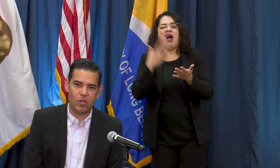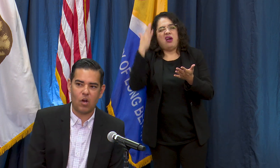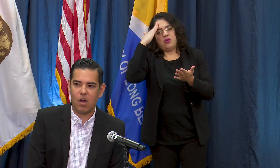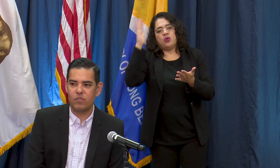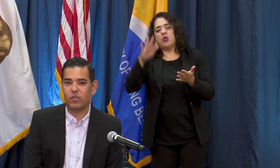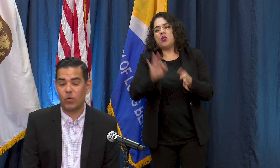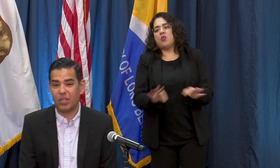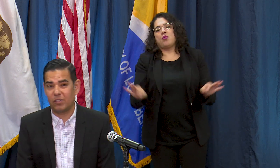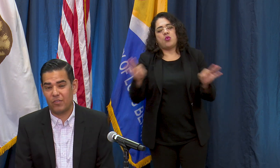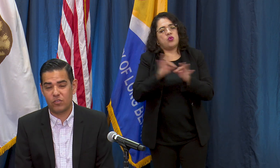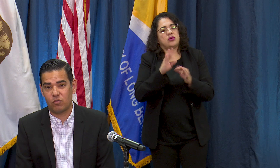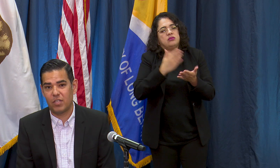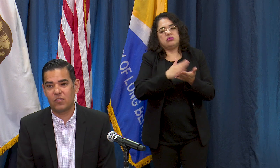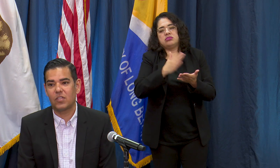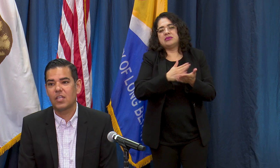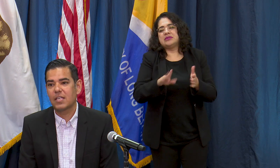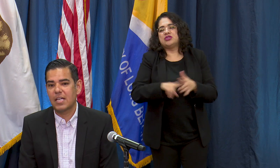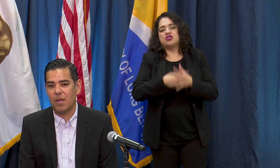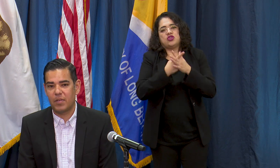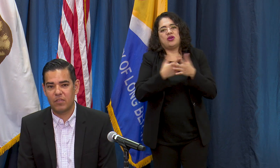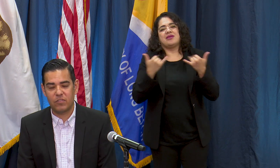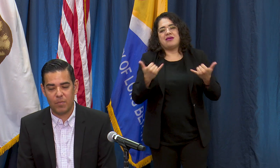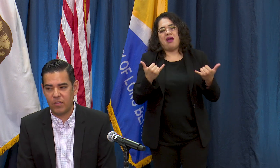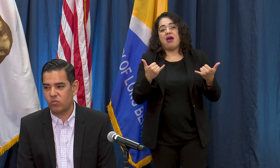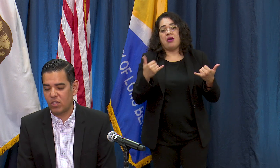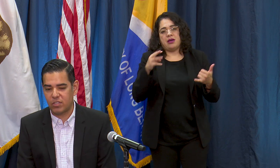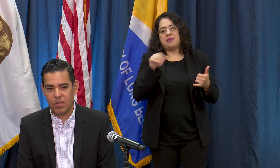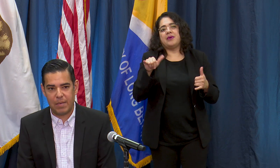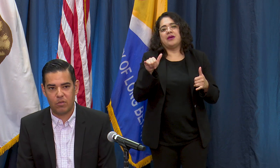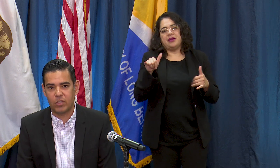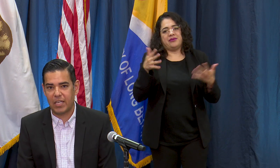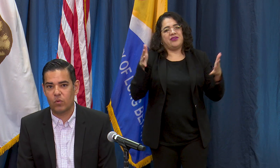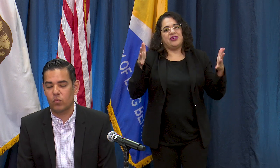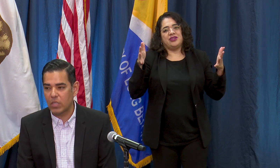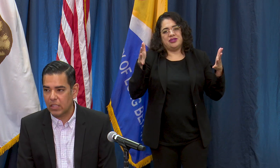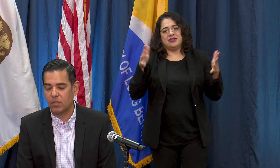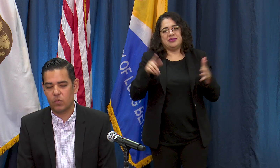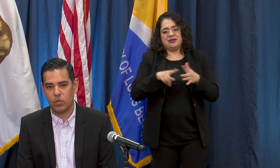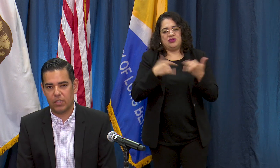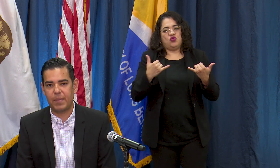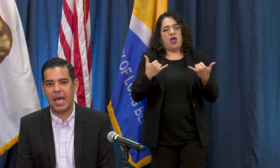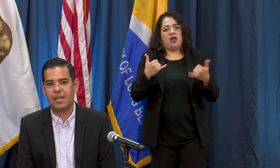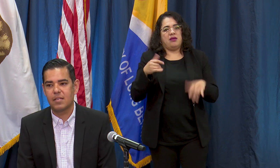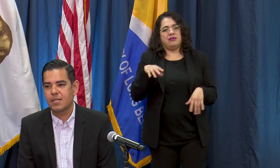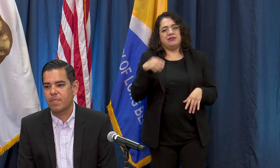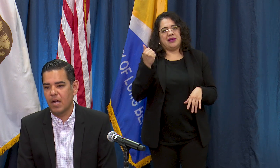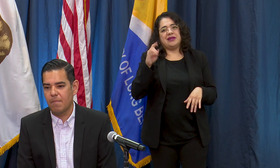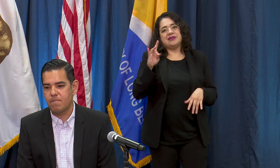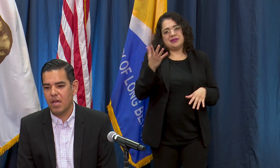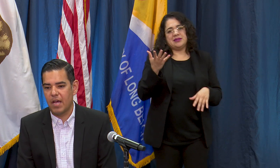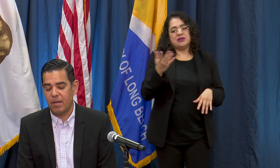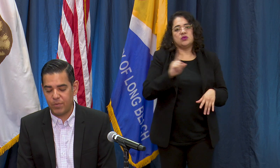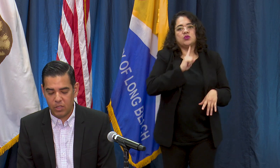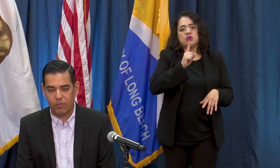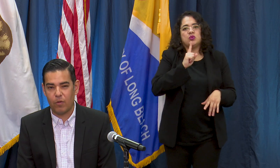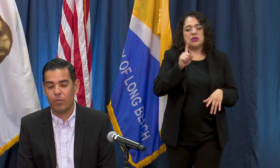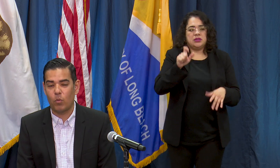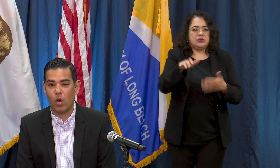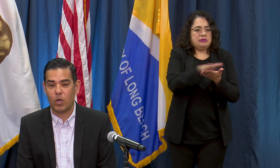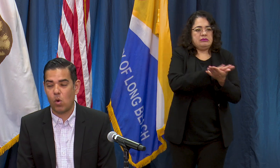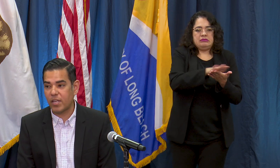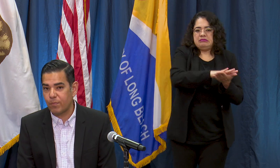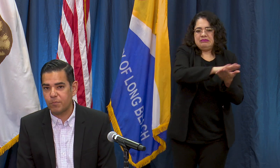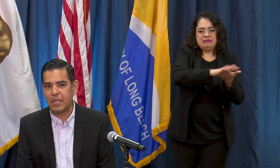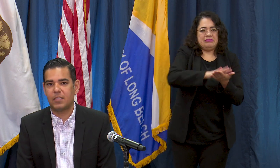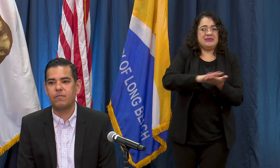please move their cars so that we can clean the streets because some of the streets and some of the neighborhoods are getting really, really bad. And particularly from